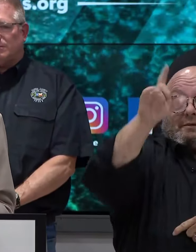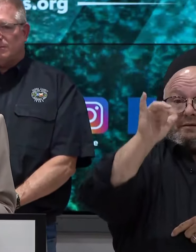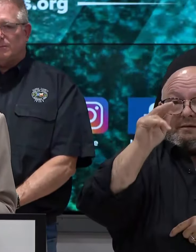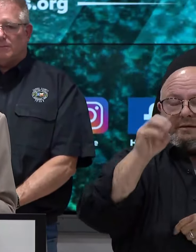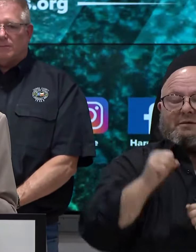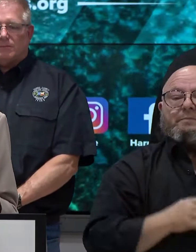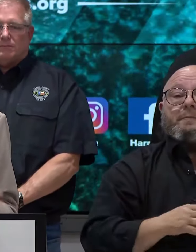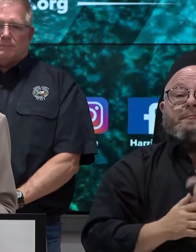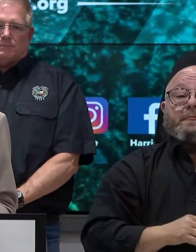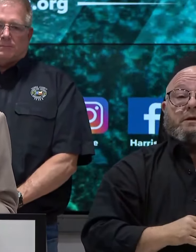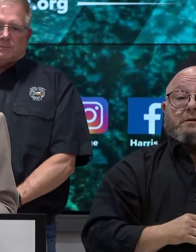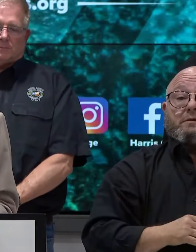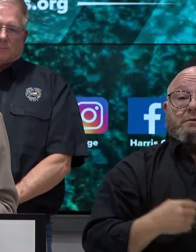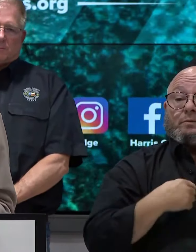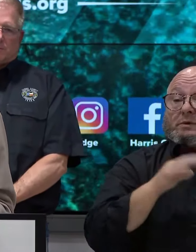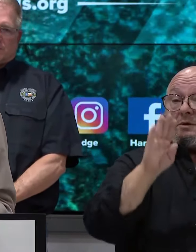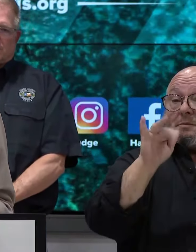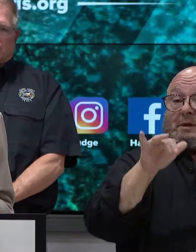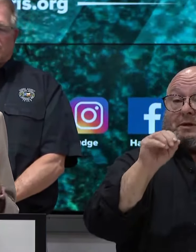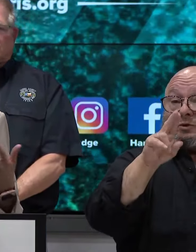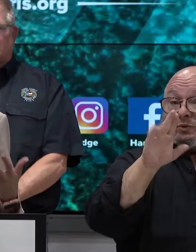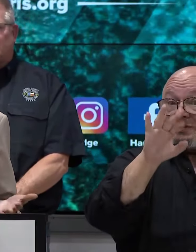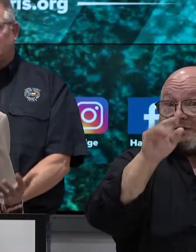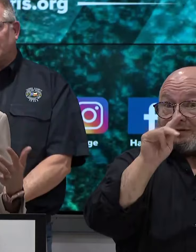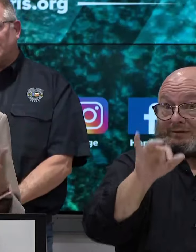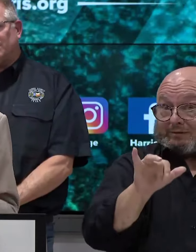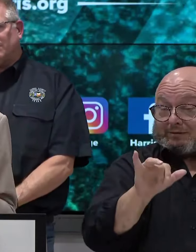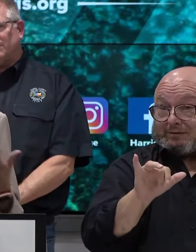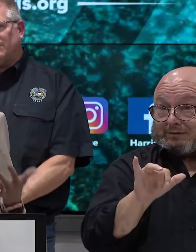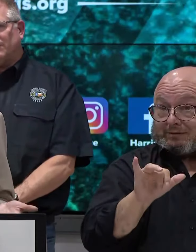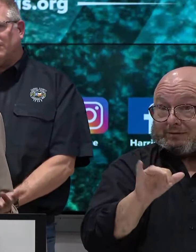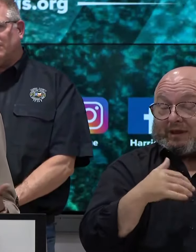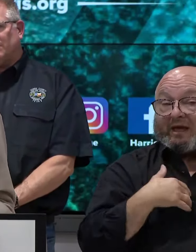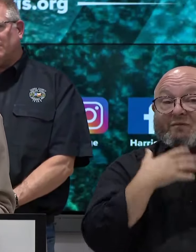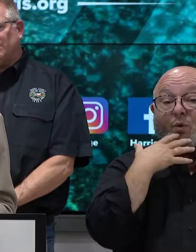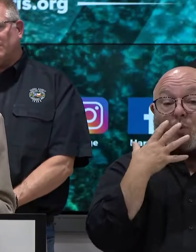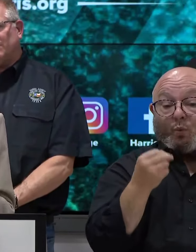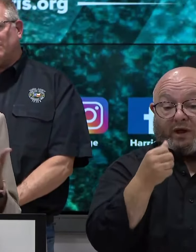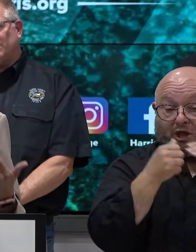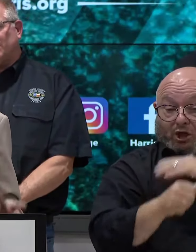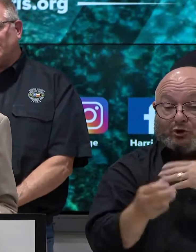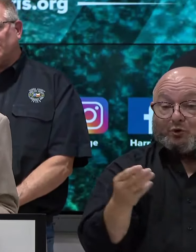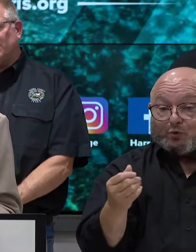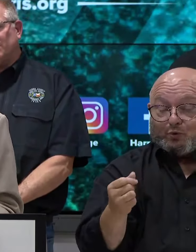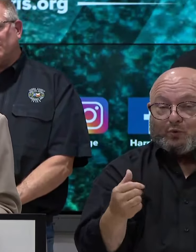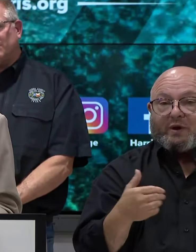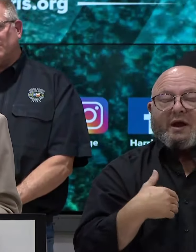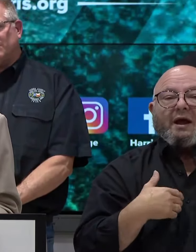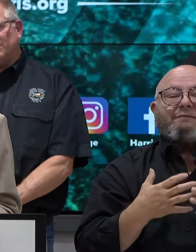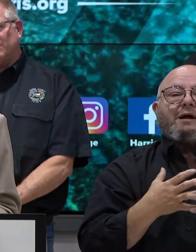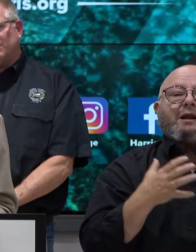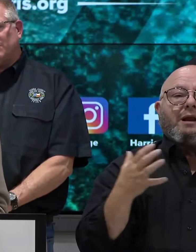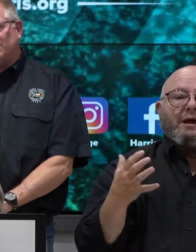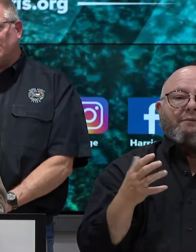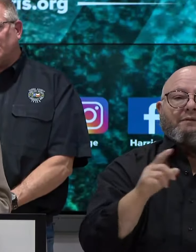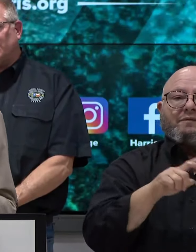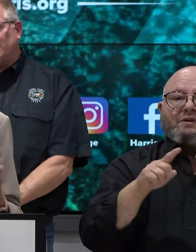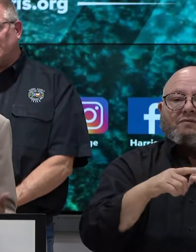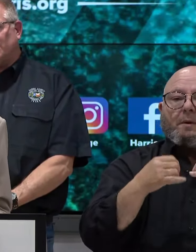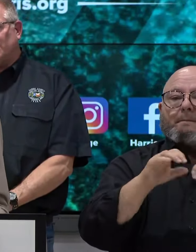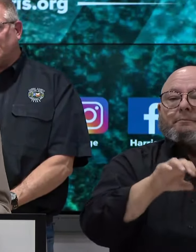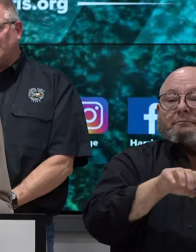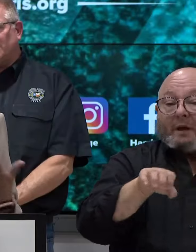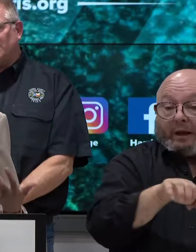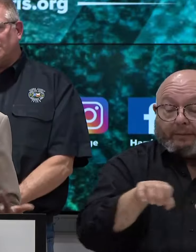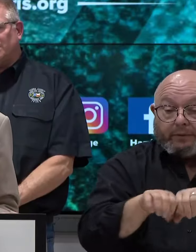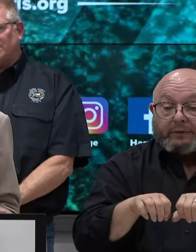Number two, we are the Bayou City, and so we have, you know, wet underground. We have a lot of, different pipelines,